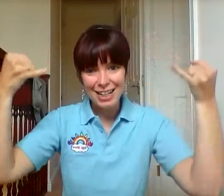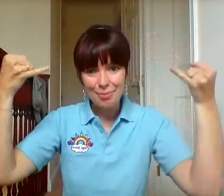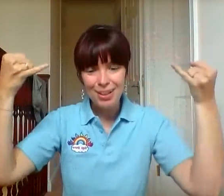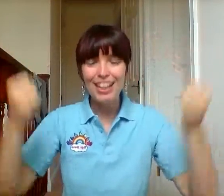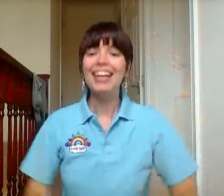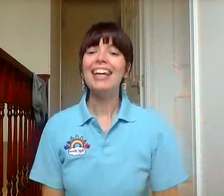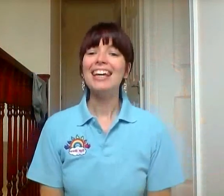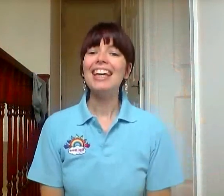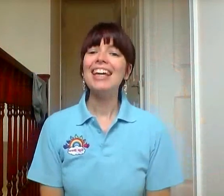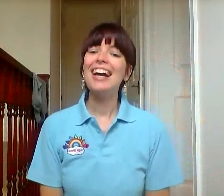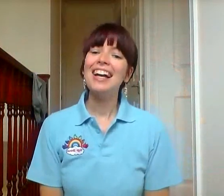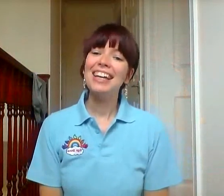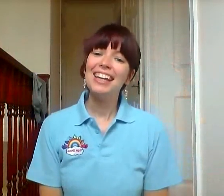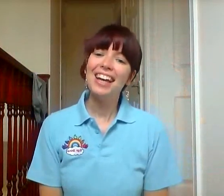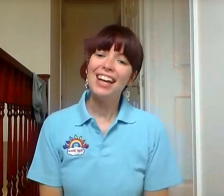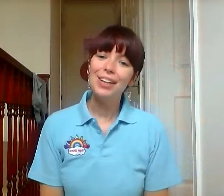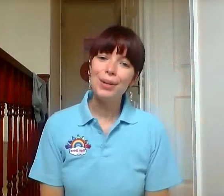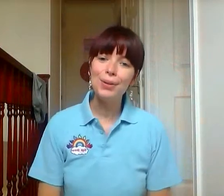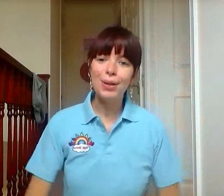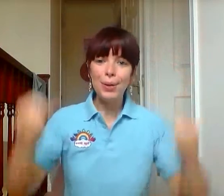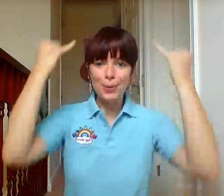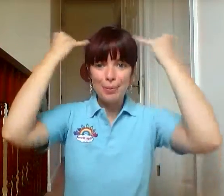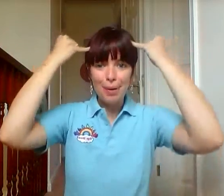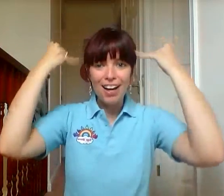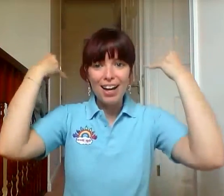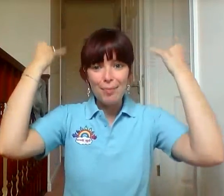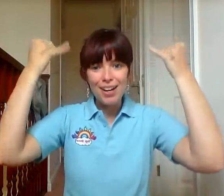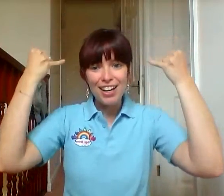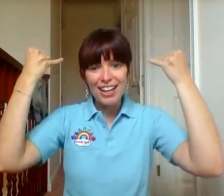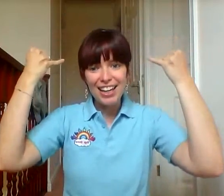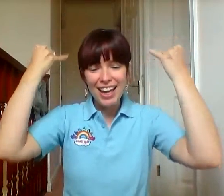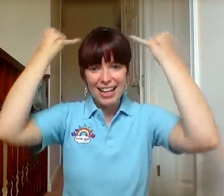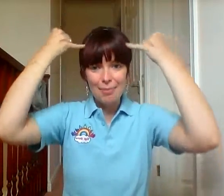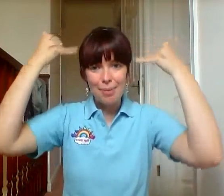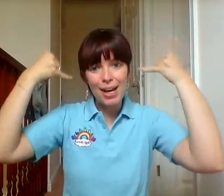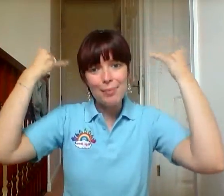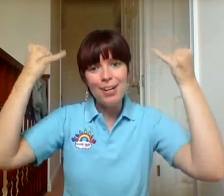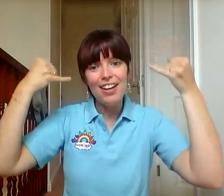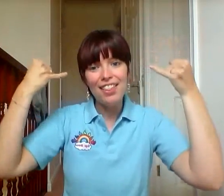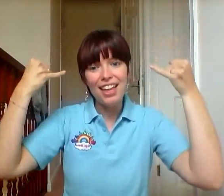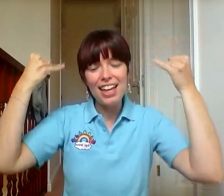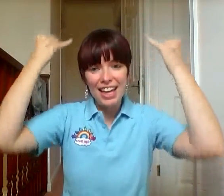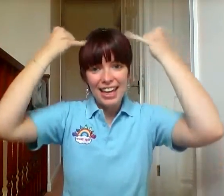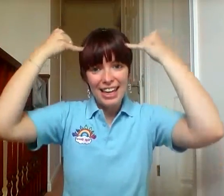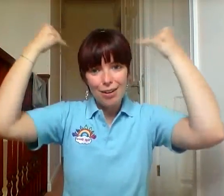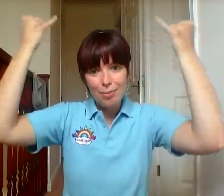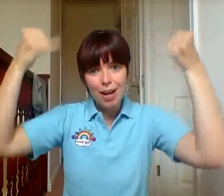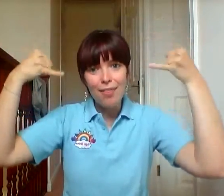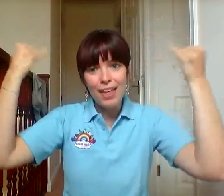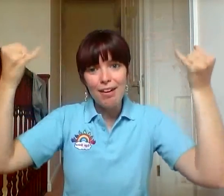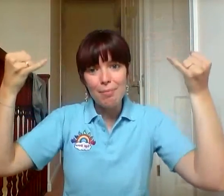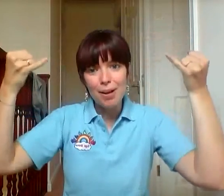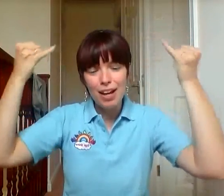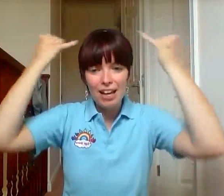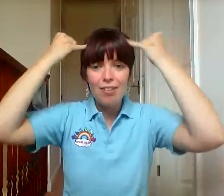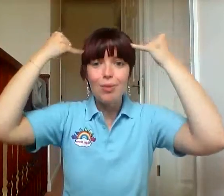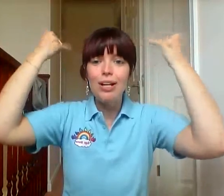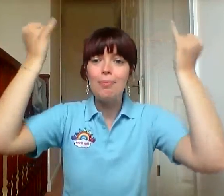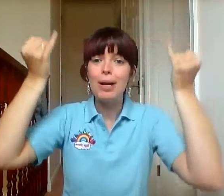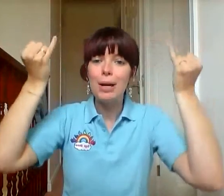sheep, E-I-E-I-O, with a bar here and a bar there, here a bar, there a bar, everywhere a